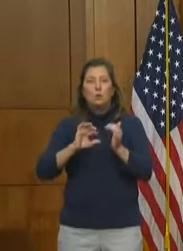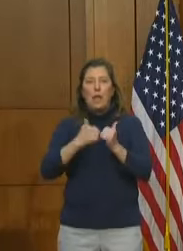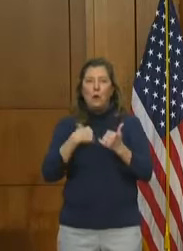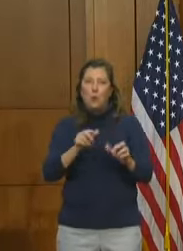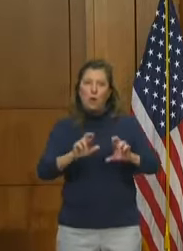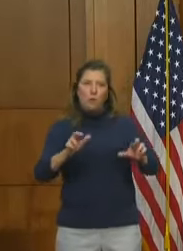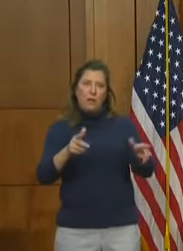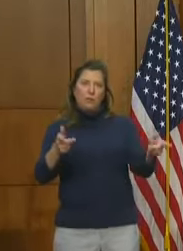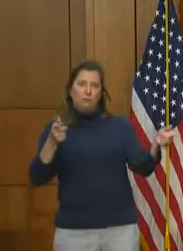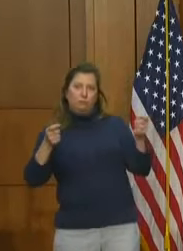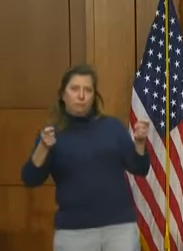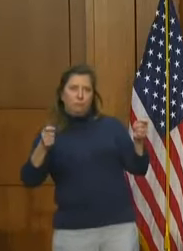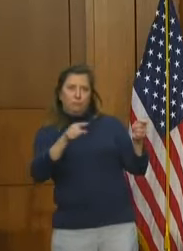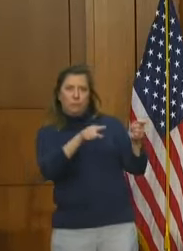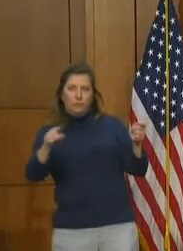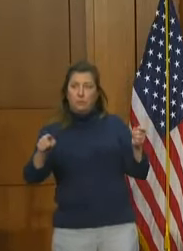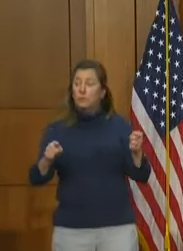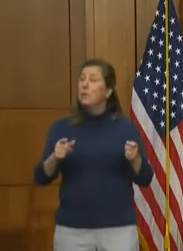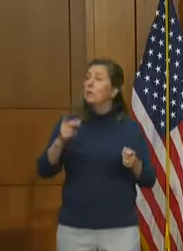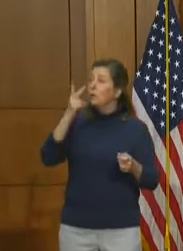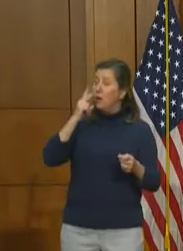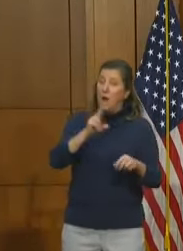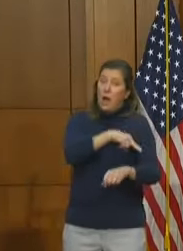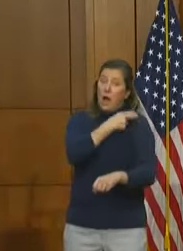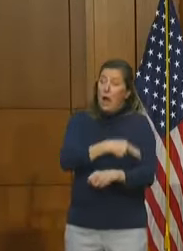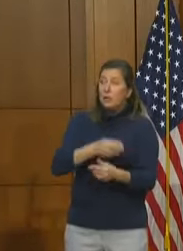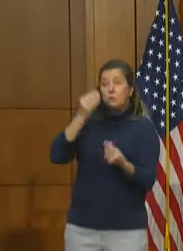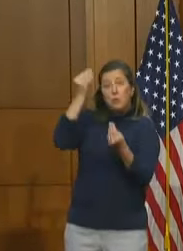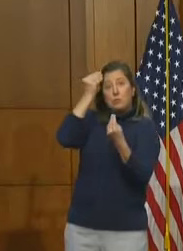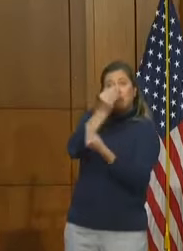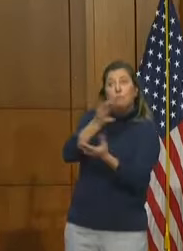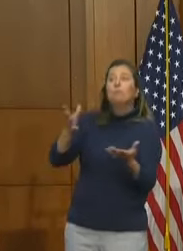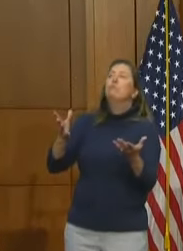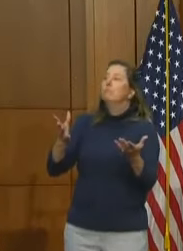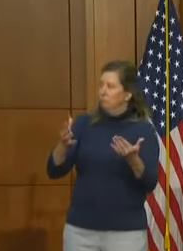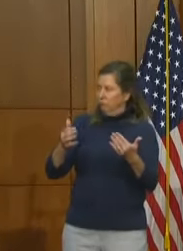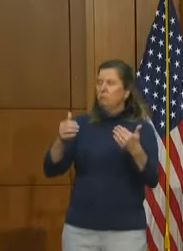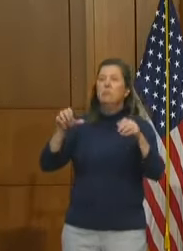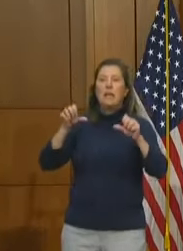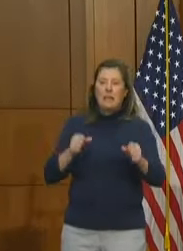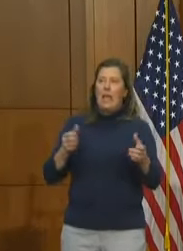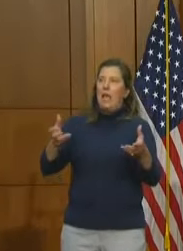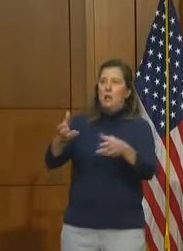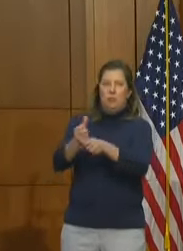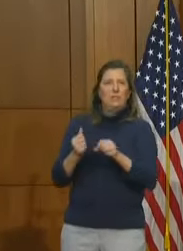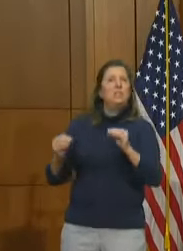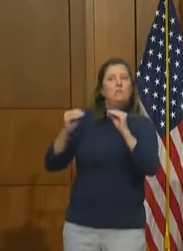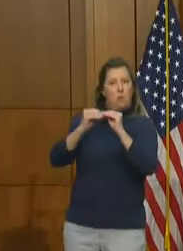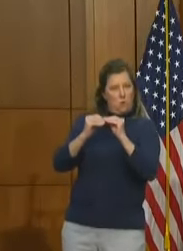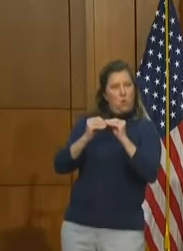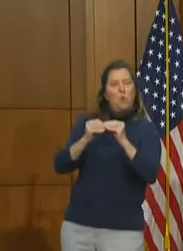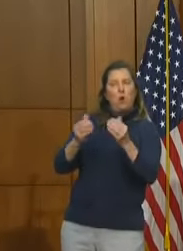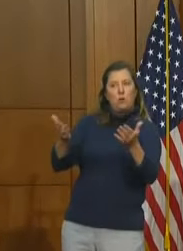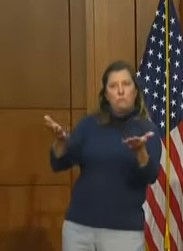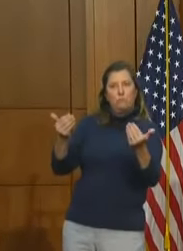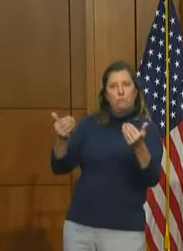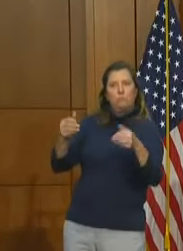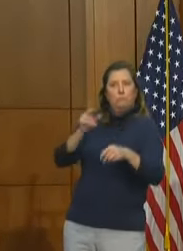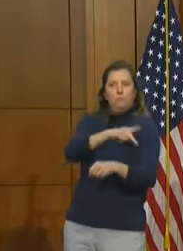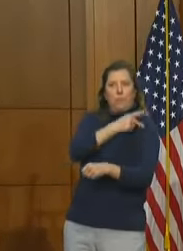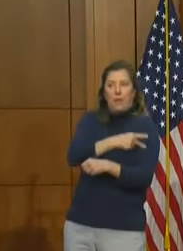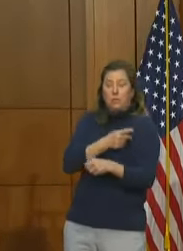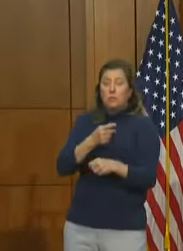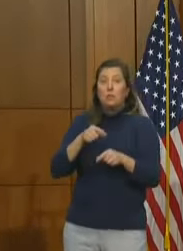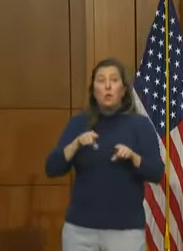capacity. As you can see, our hospitals are currently reporting that they have capacity, and we'll keep an eye on that as elective